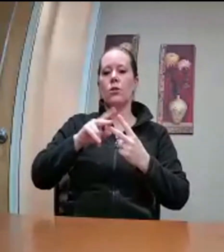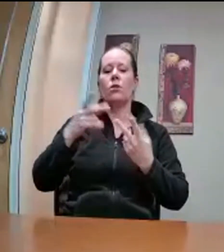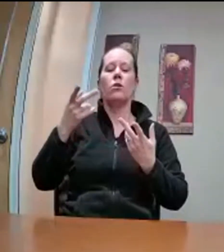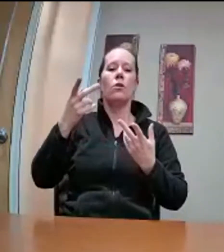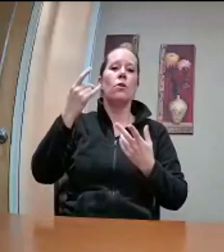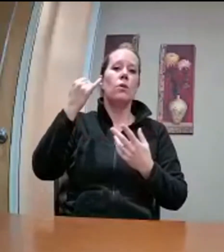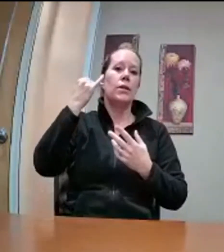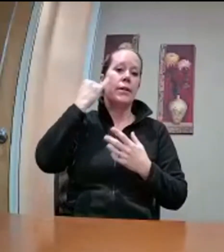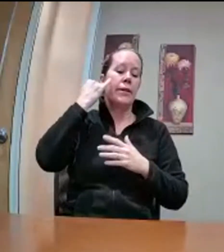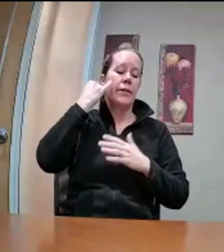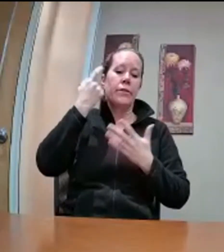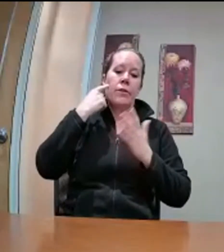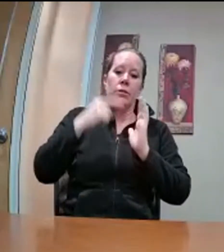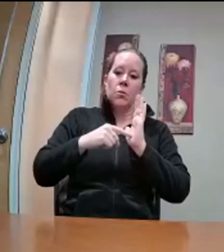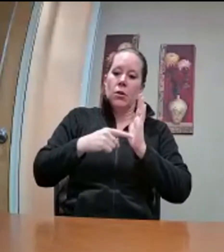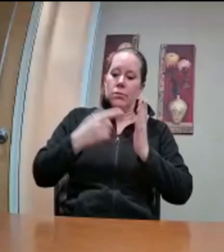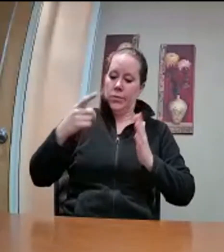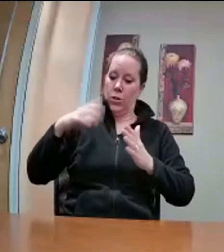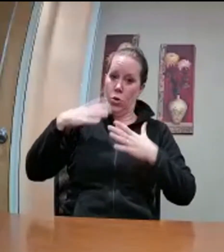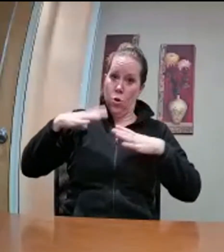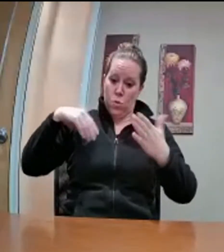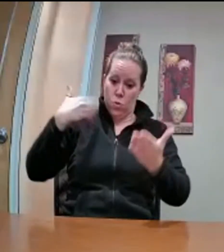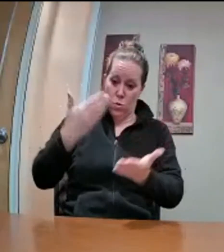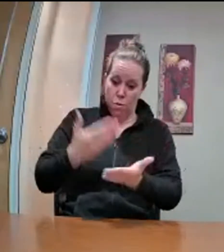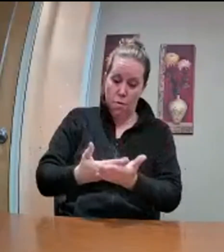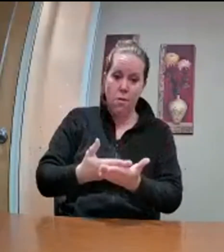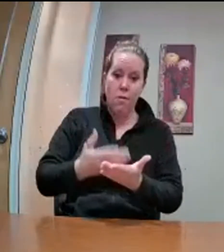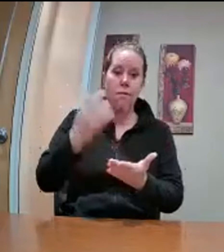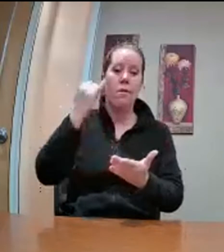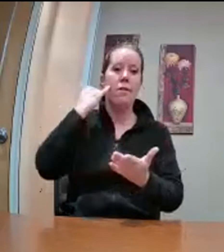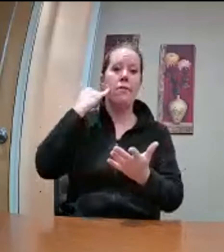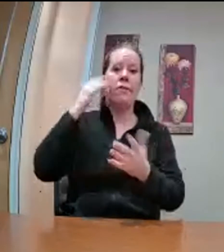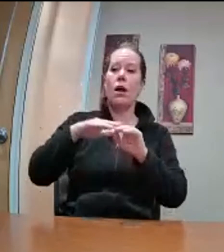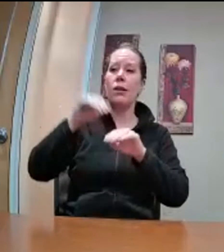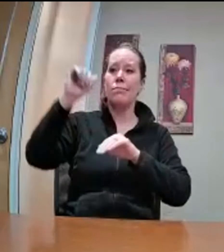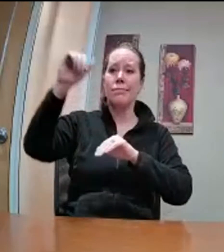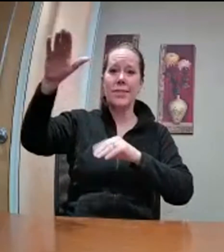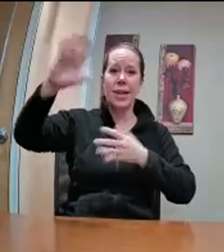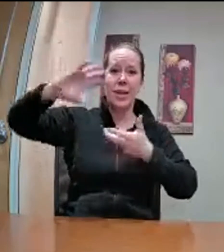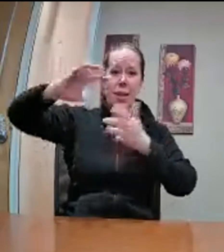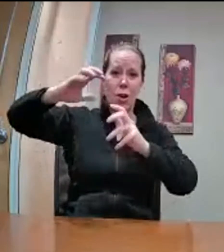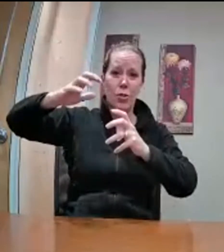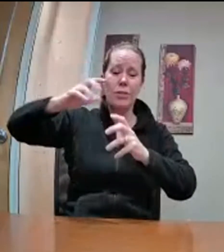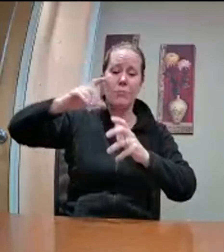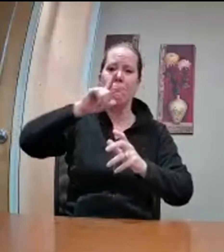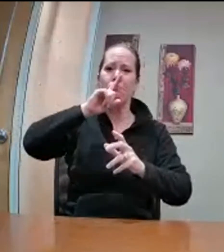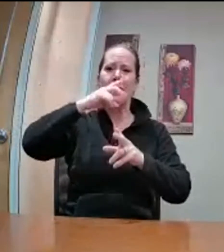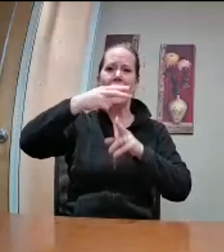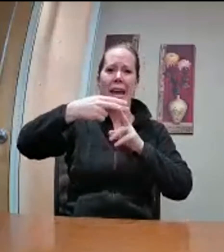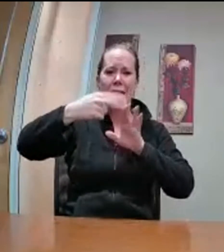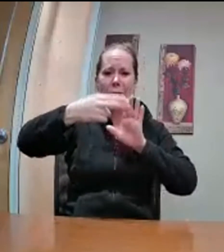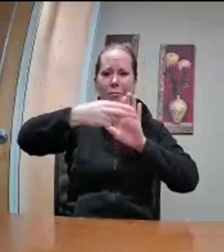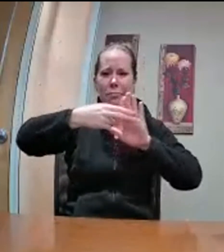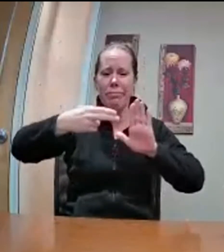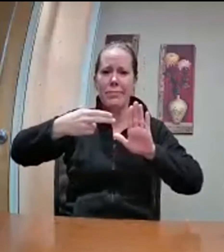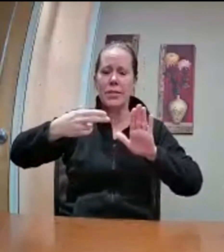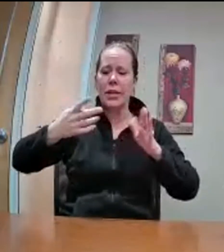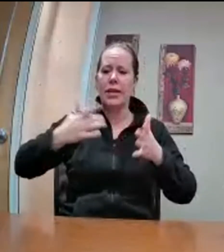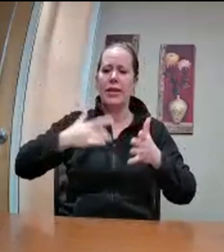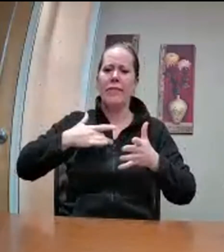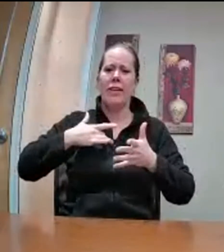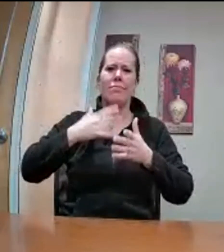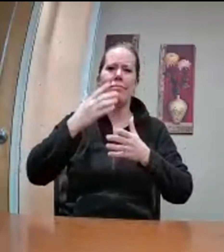a new outfit or something nice. If it doesn't get down to be labeled in laundry and then it ends up